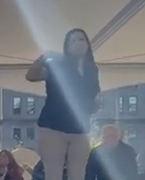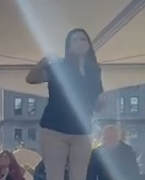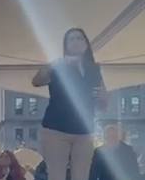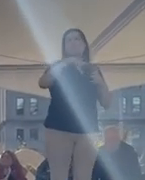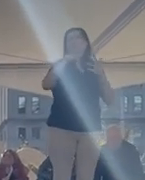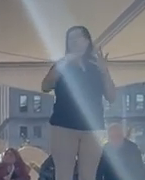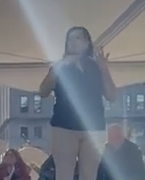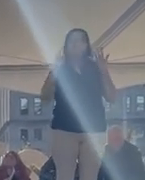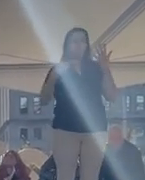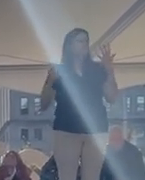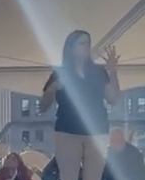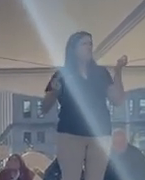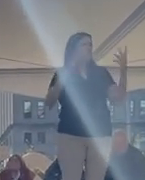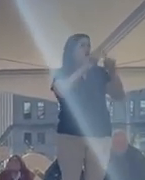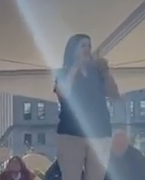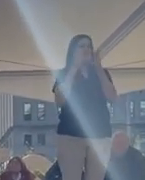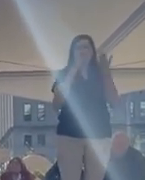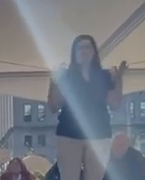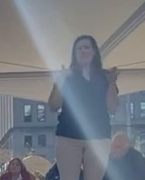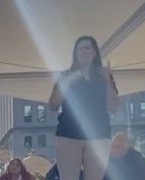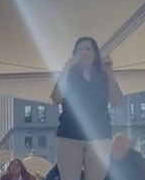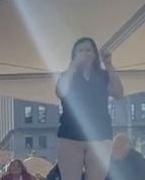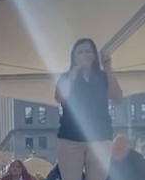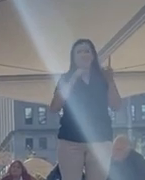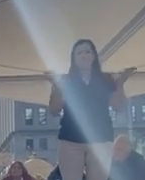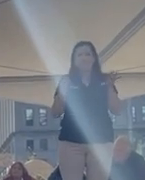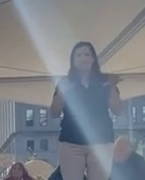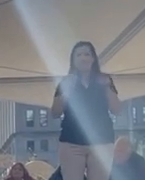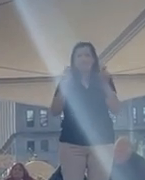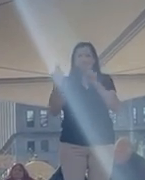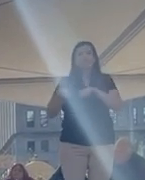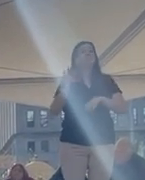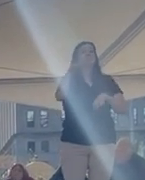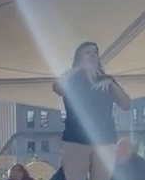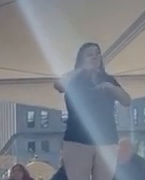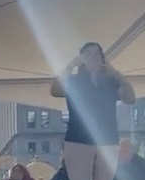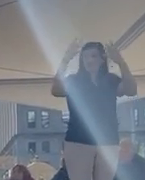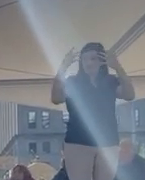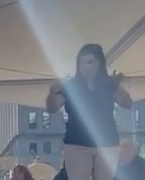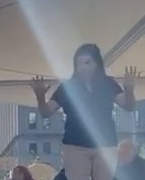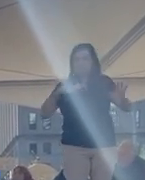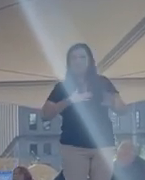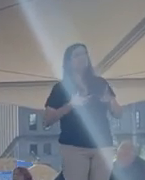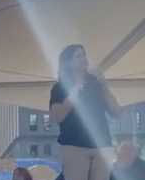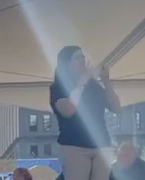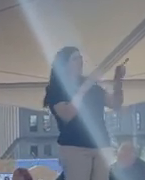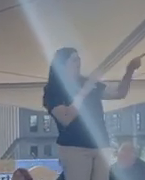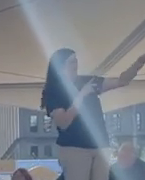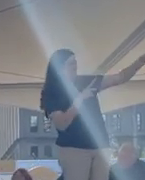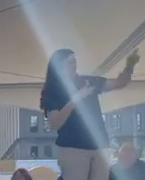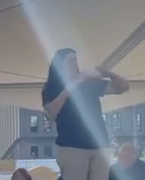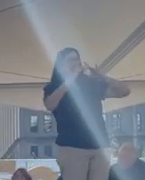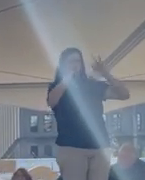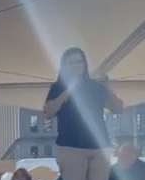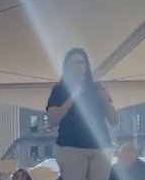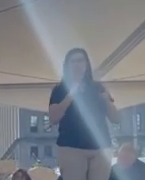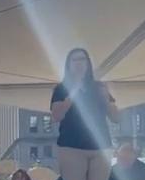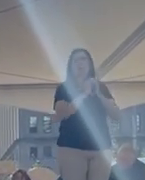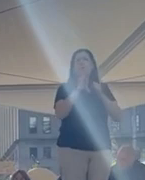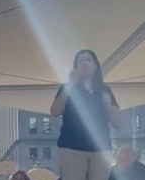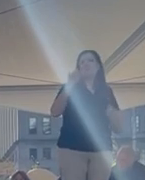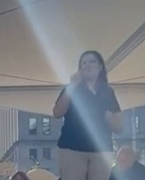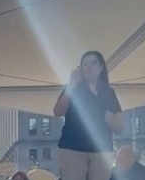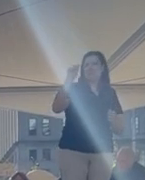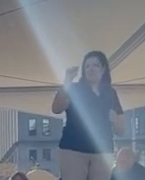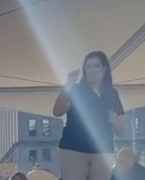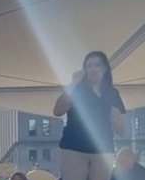transportation and lots of different things that the committee works on. After the march, stop by that tent, talk to Vanessa, and learn how